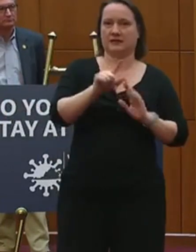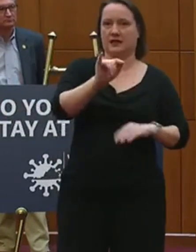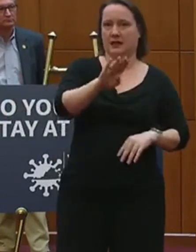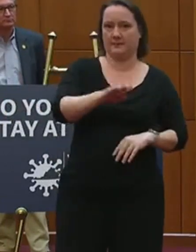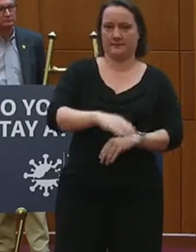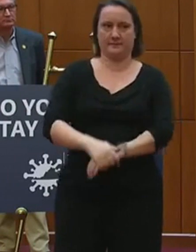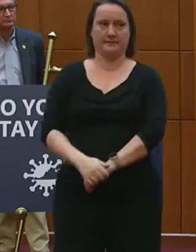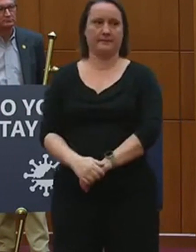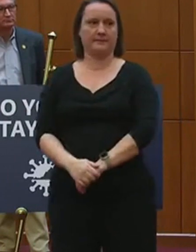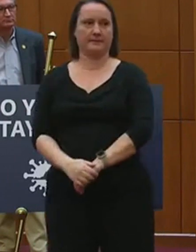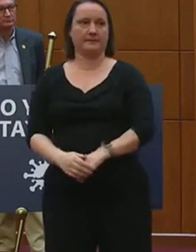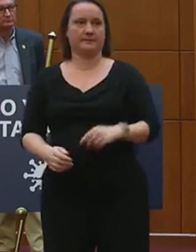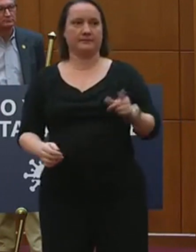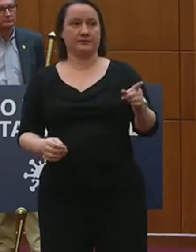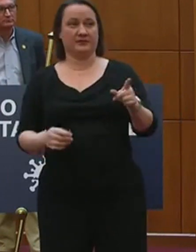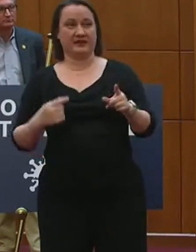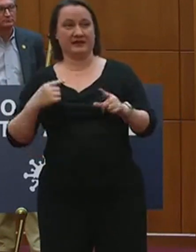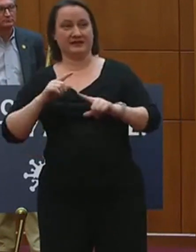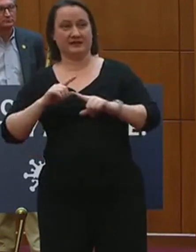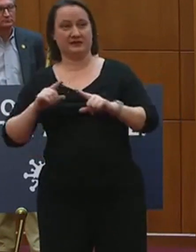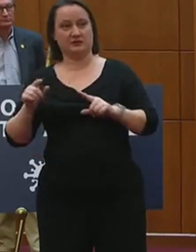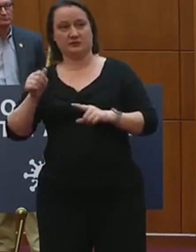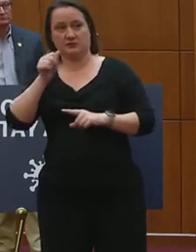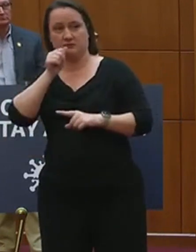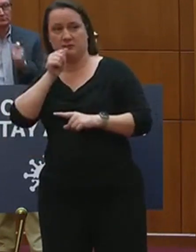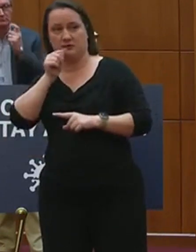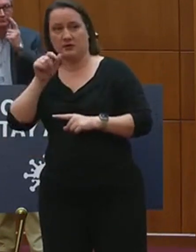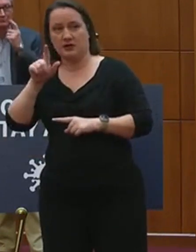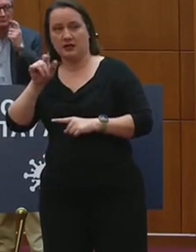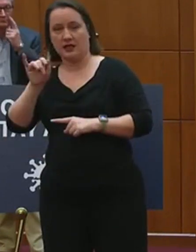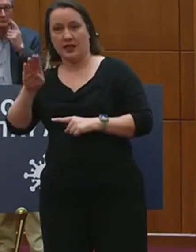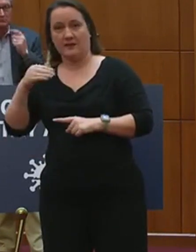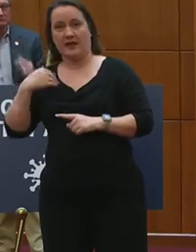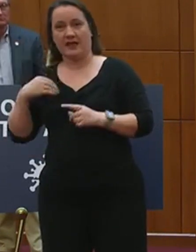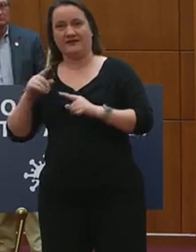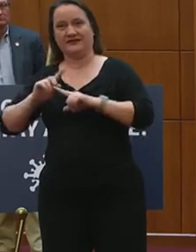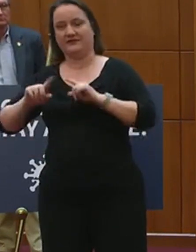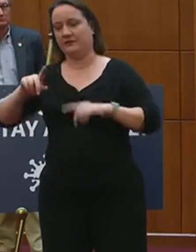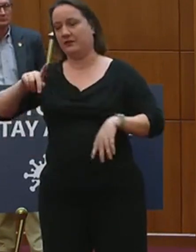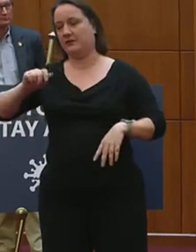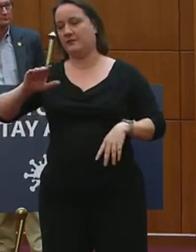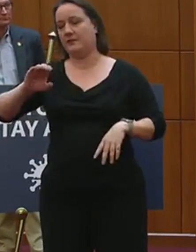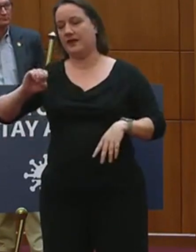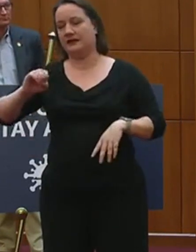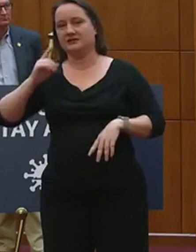And do they have a different pace of testing than the public labs do?